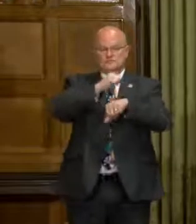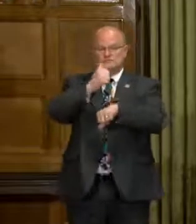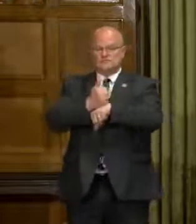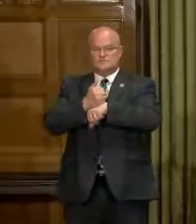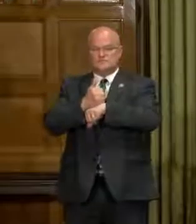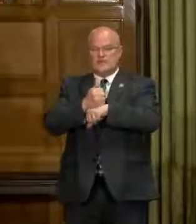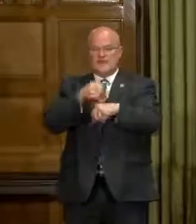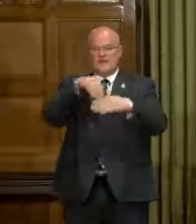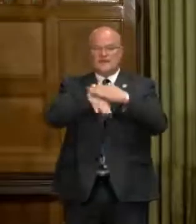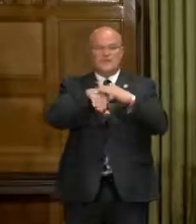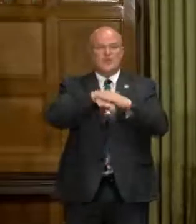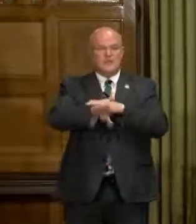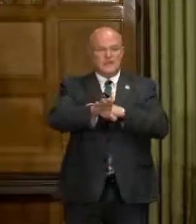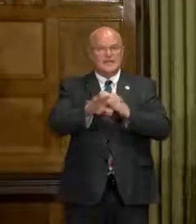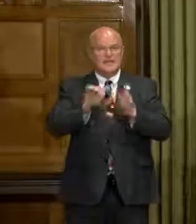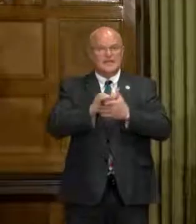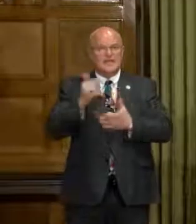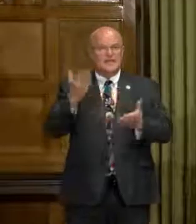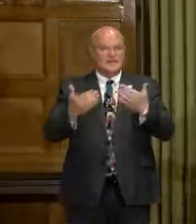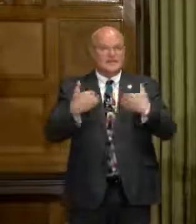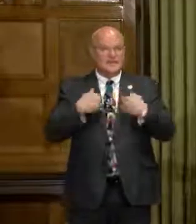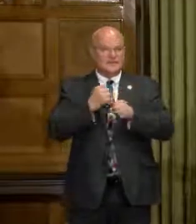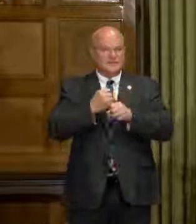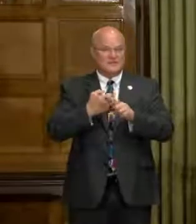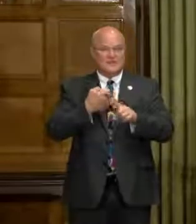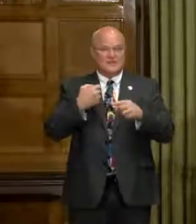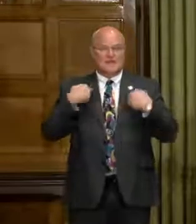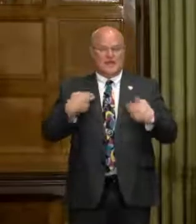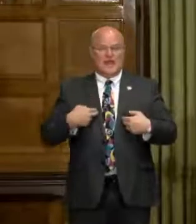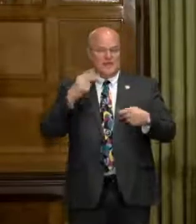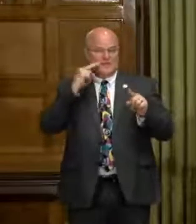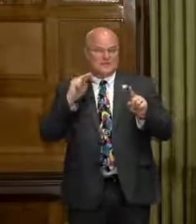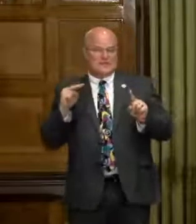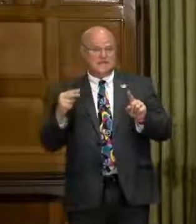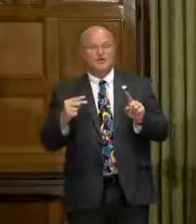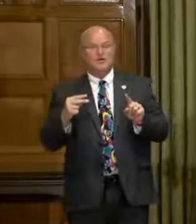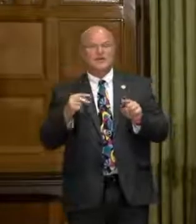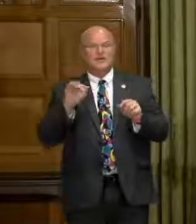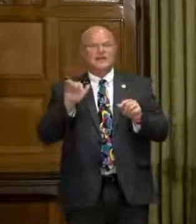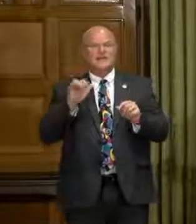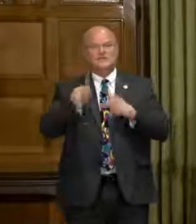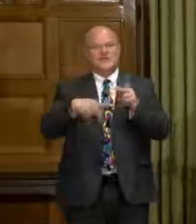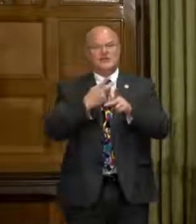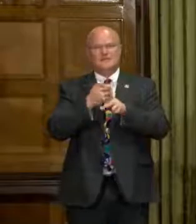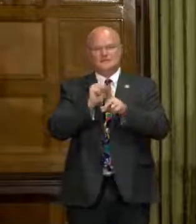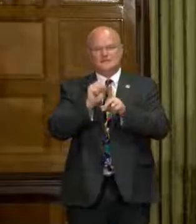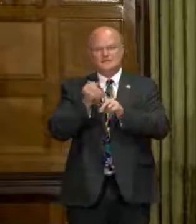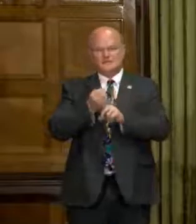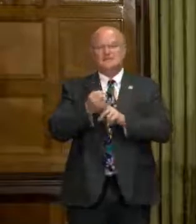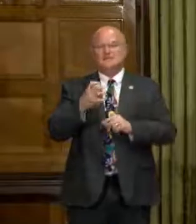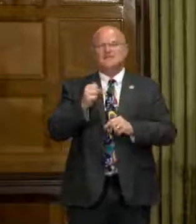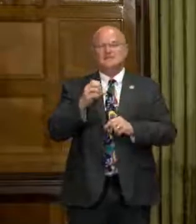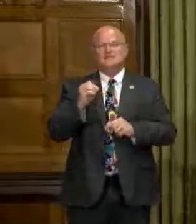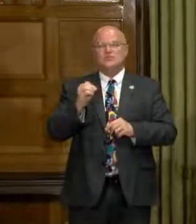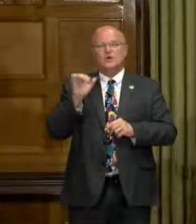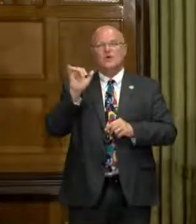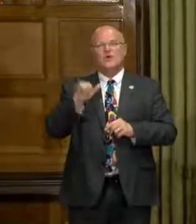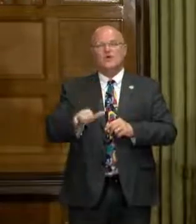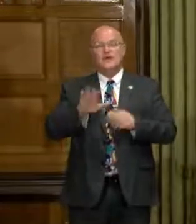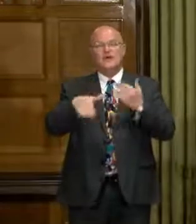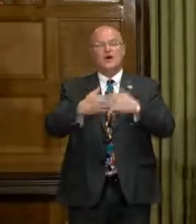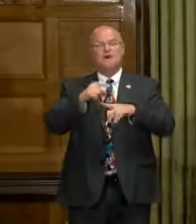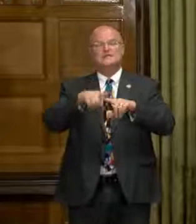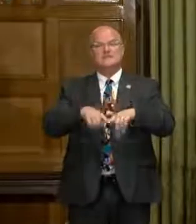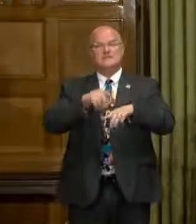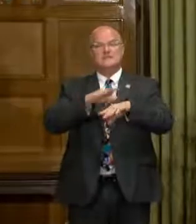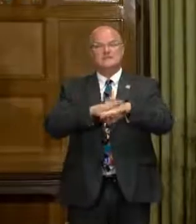and the accommodations that we might have to make from a health standpoint in those type of facilities. And so that all